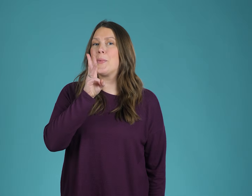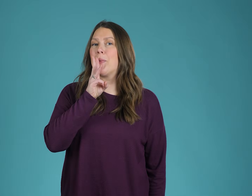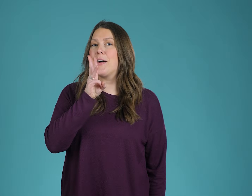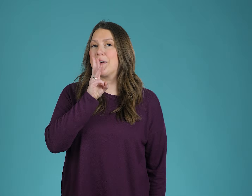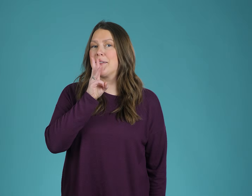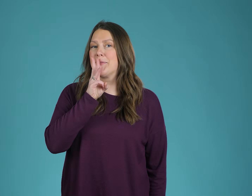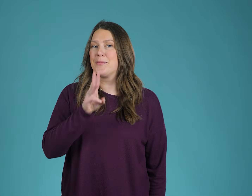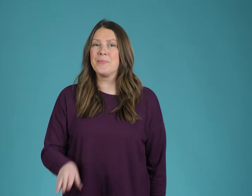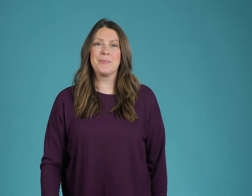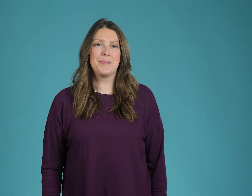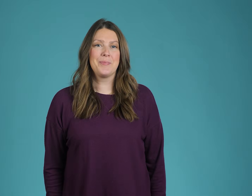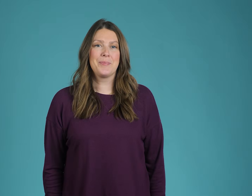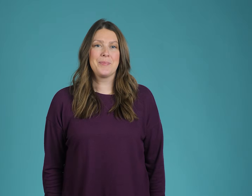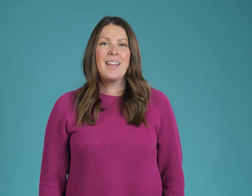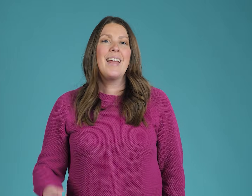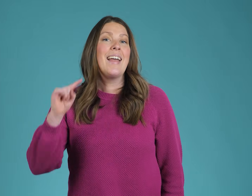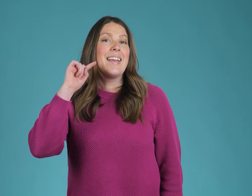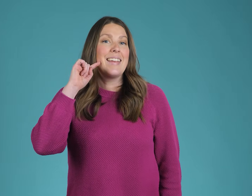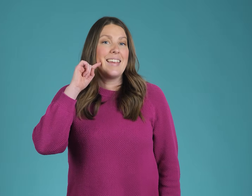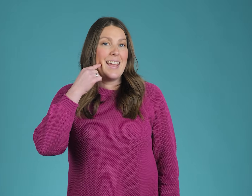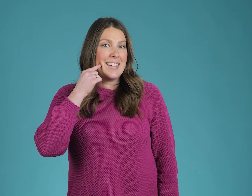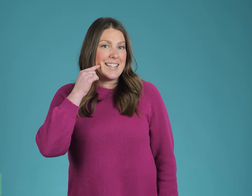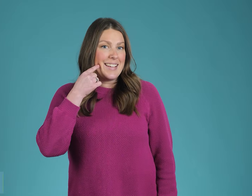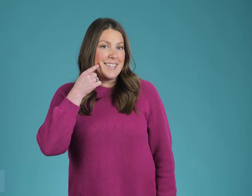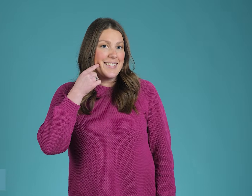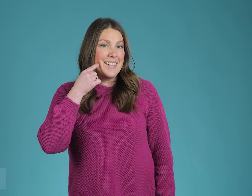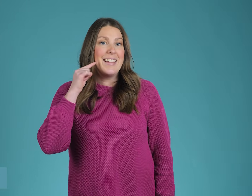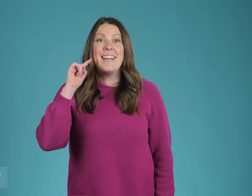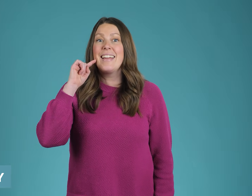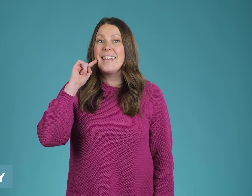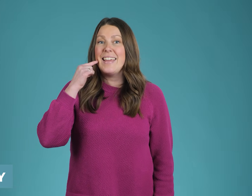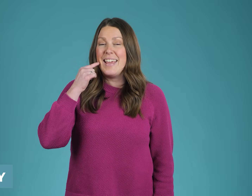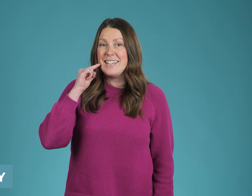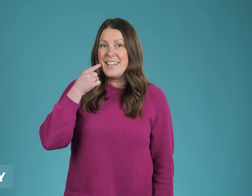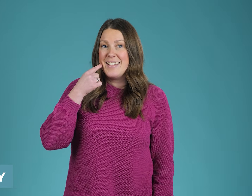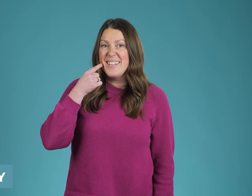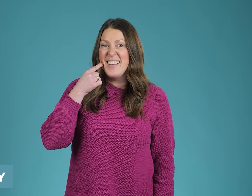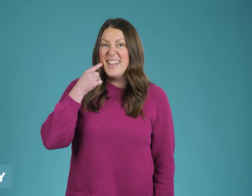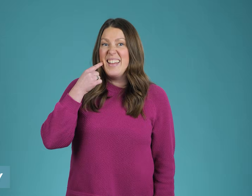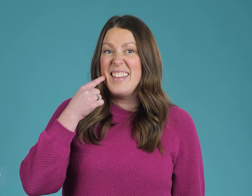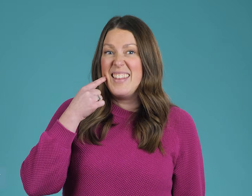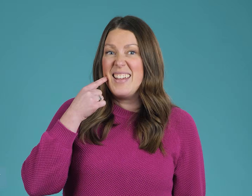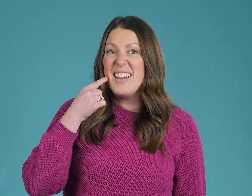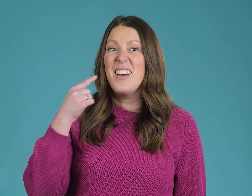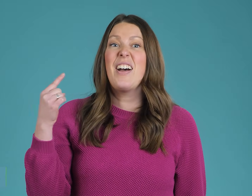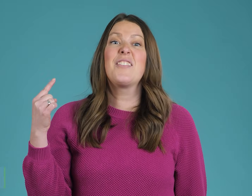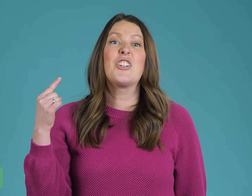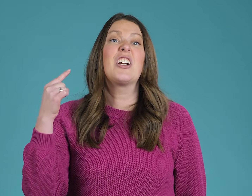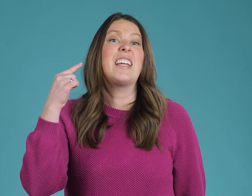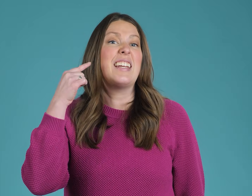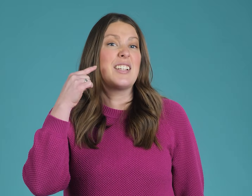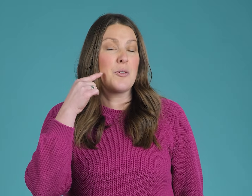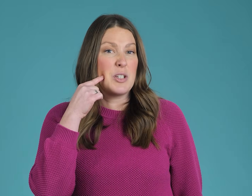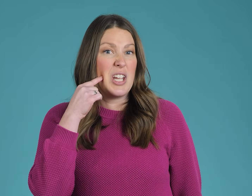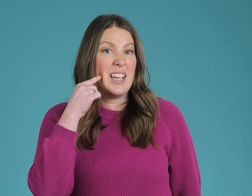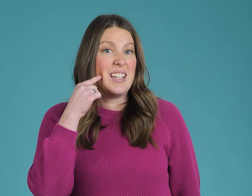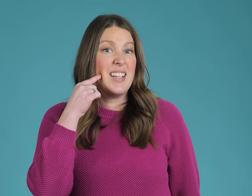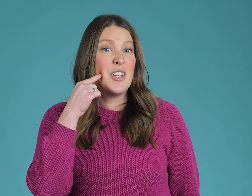Water. Candy. Candy. Think of after eating so much candy, you